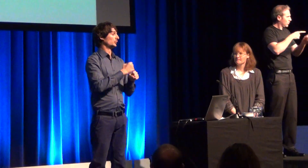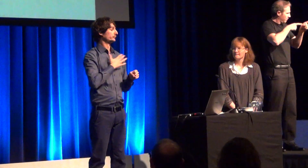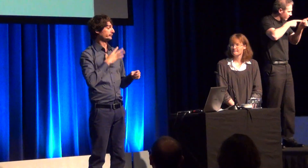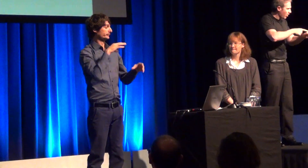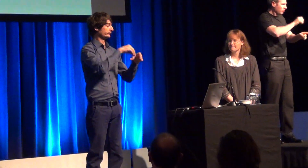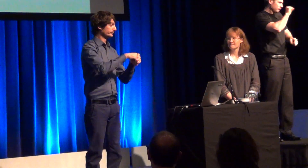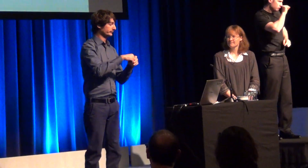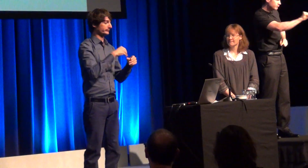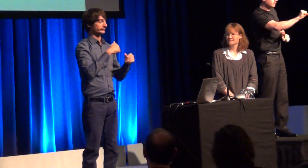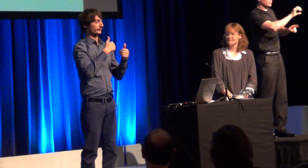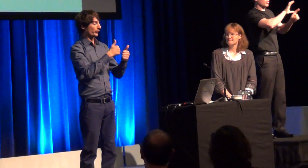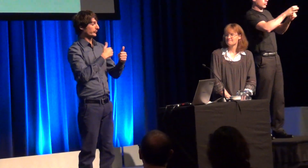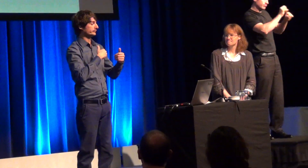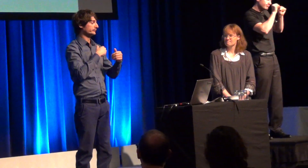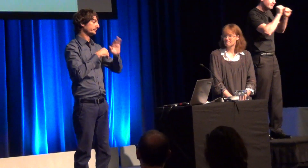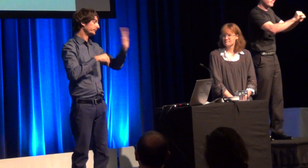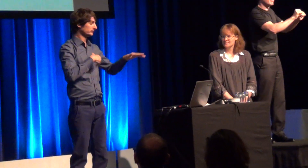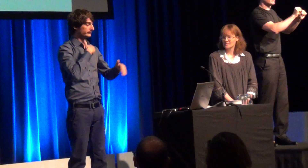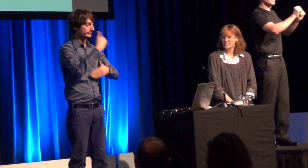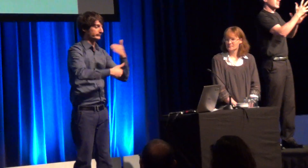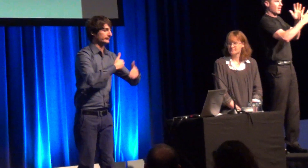languages.